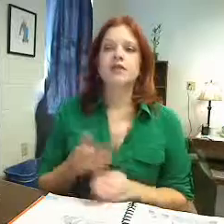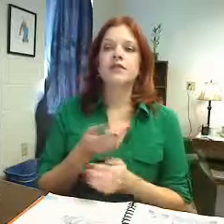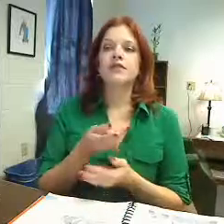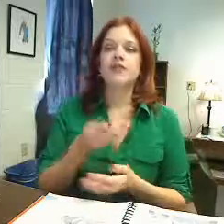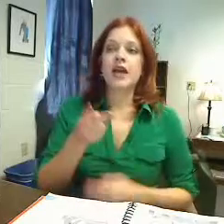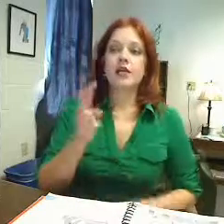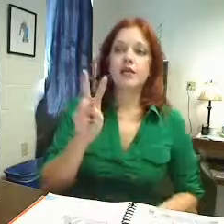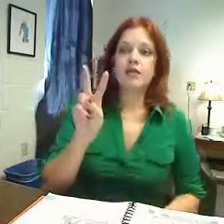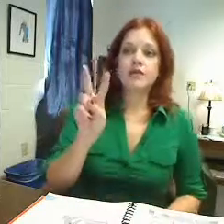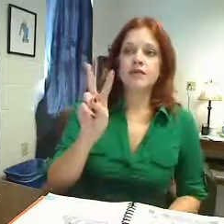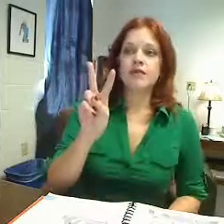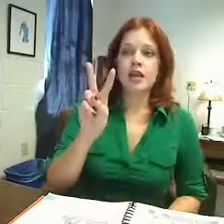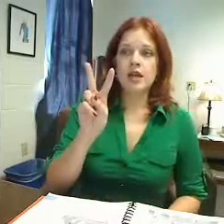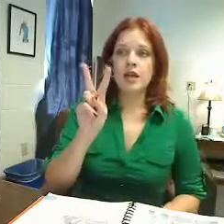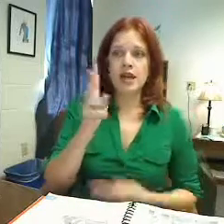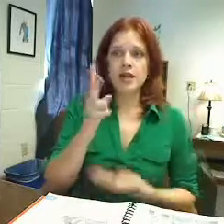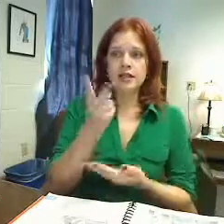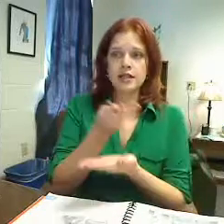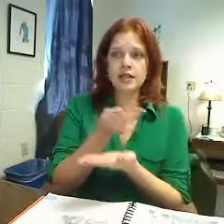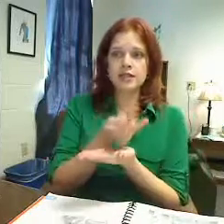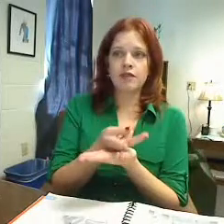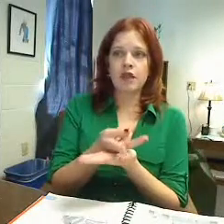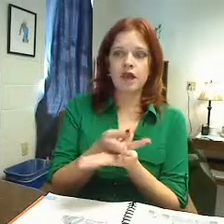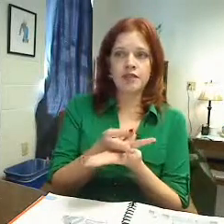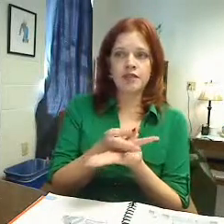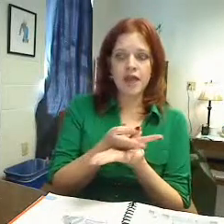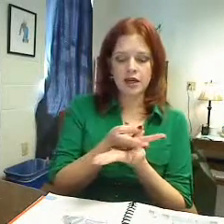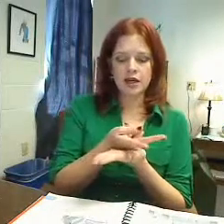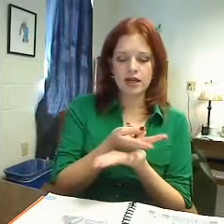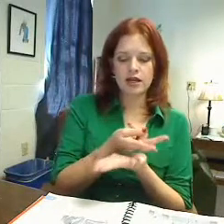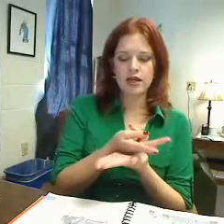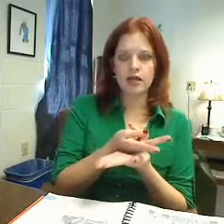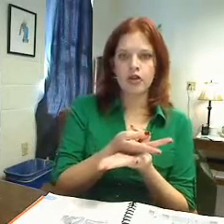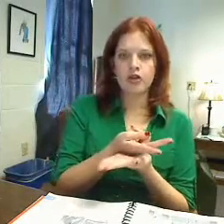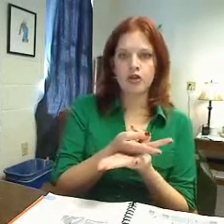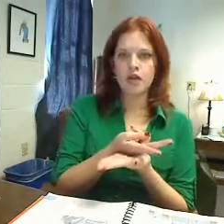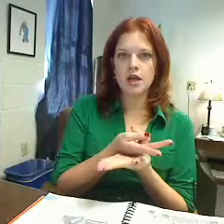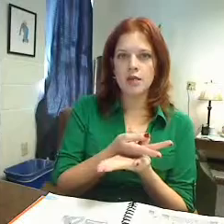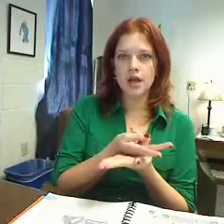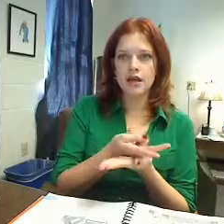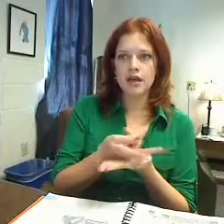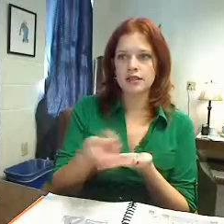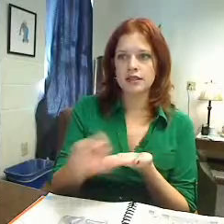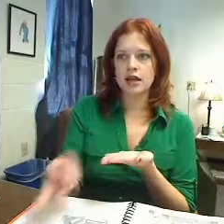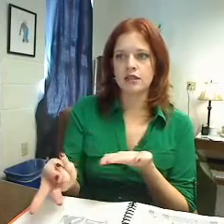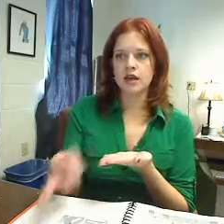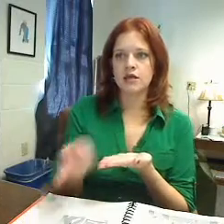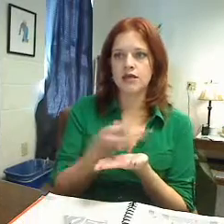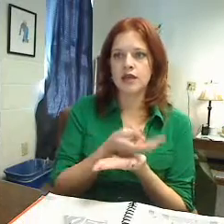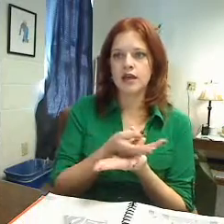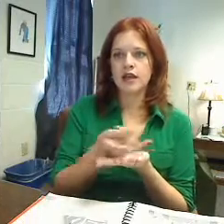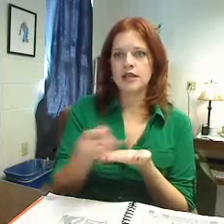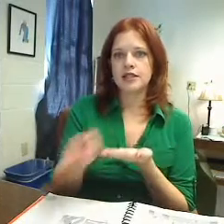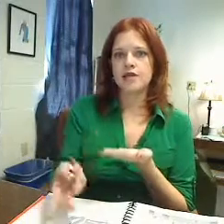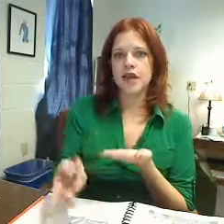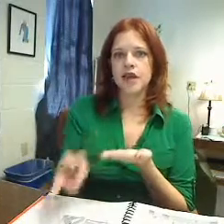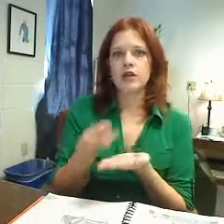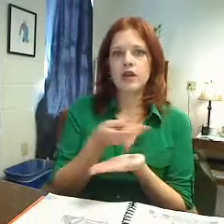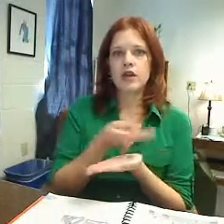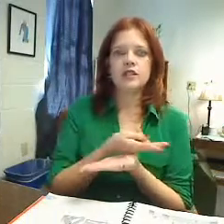To fail, it's a V hand, and it's flat on its back on your non-dominant hand, and it slides off. To fail. This